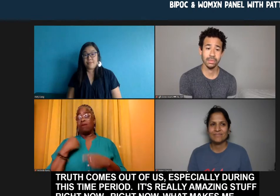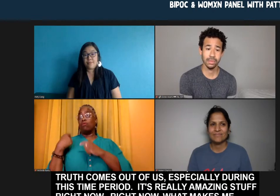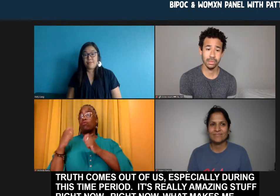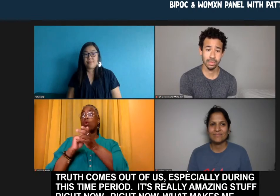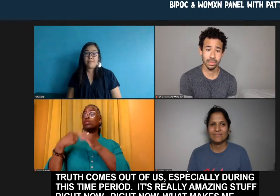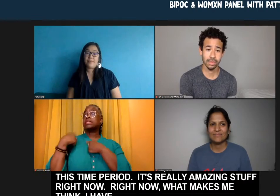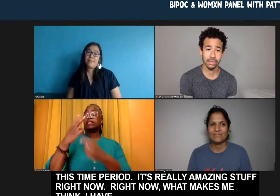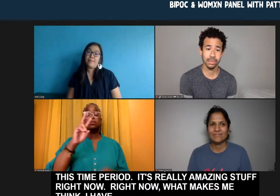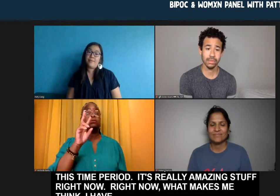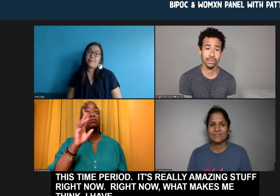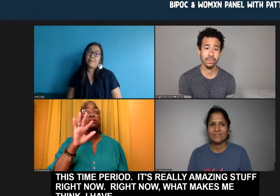I have films